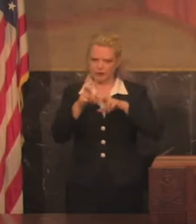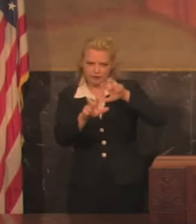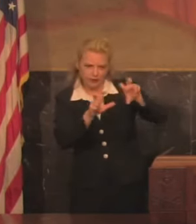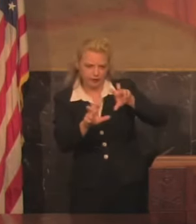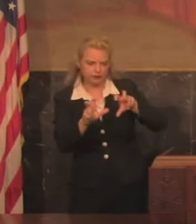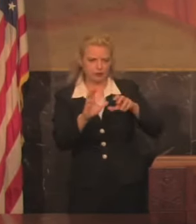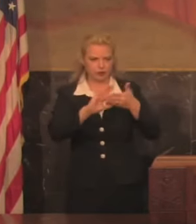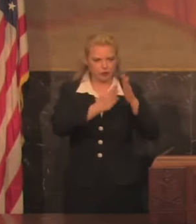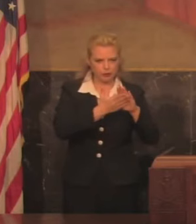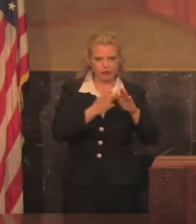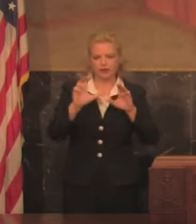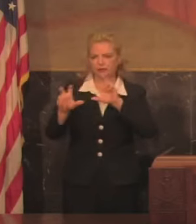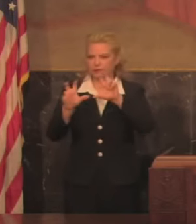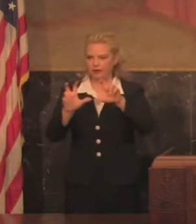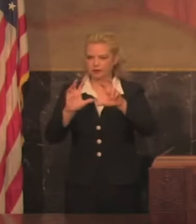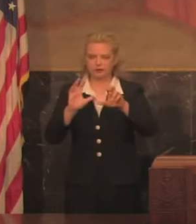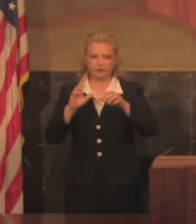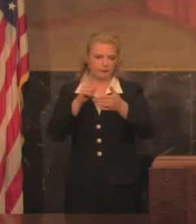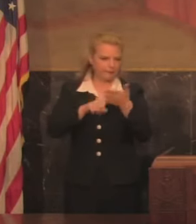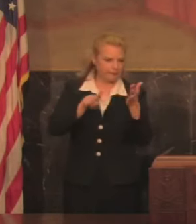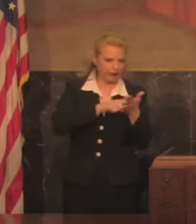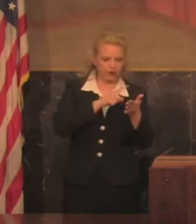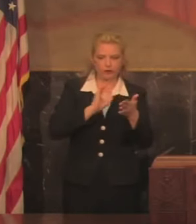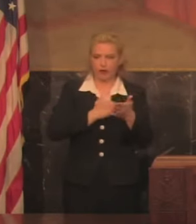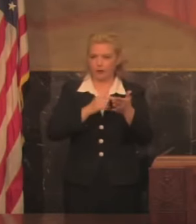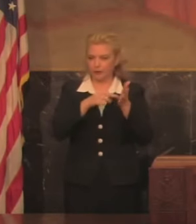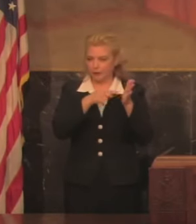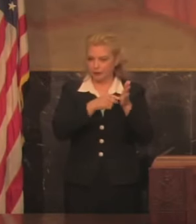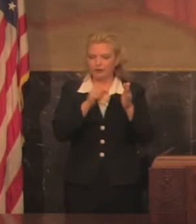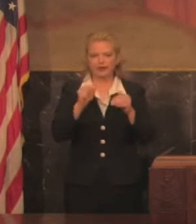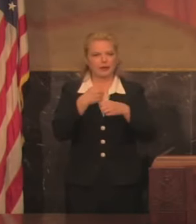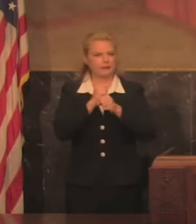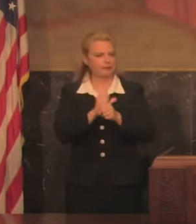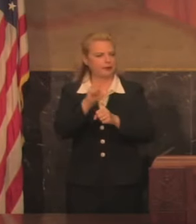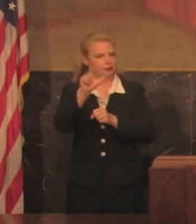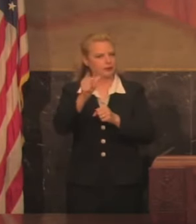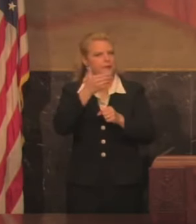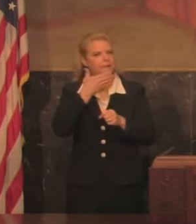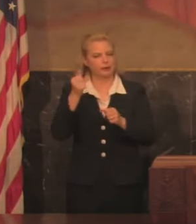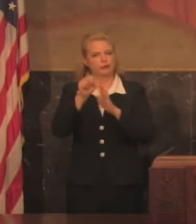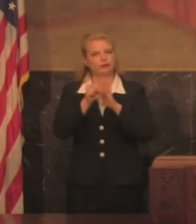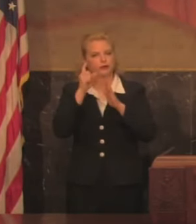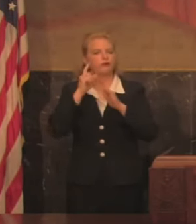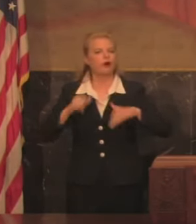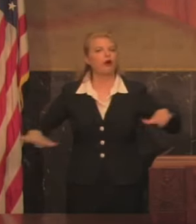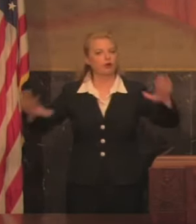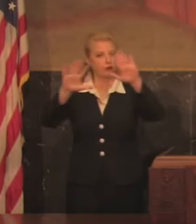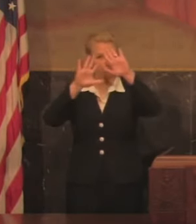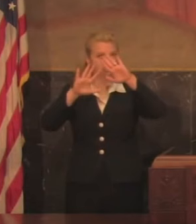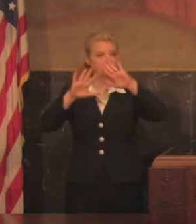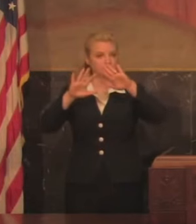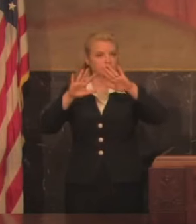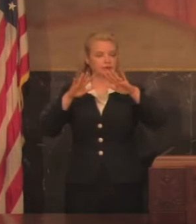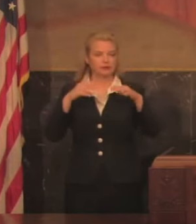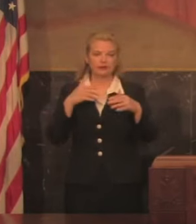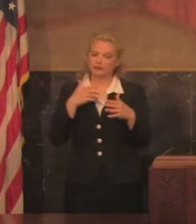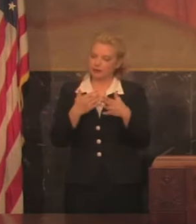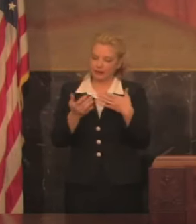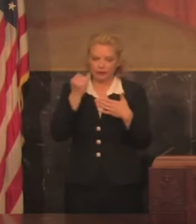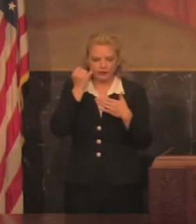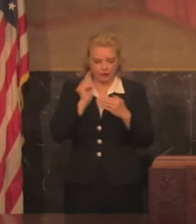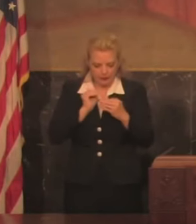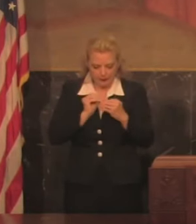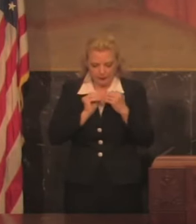pay our bills. We can certainly make Louisiana a better state for all of us, even if we have to do it a little bit at a